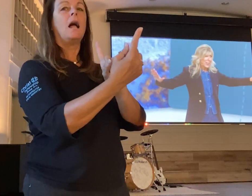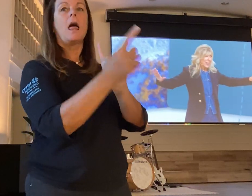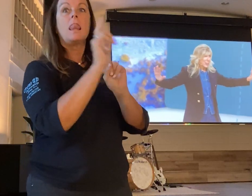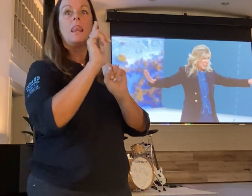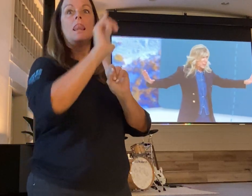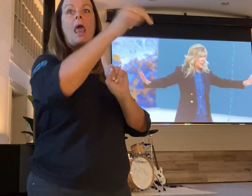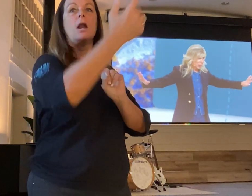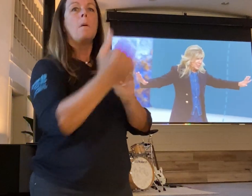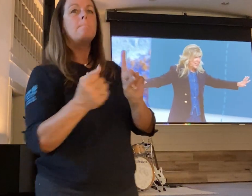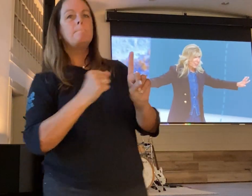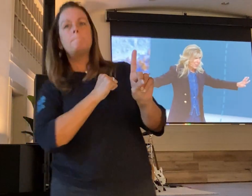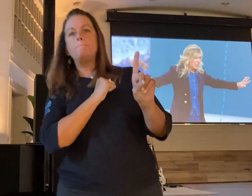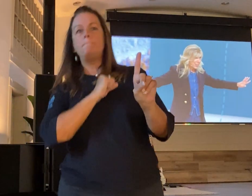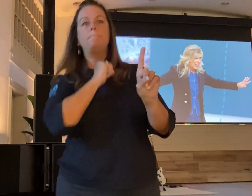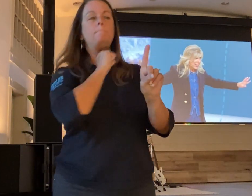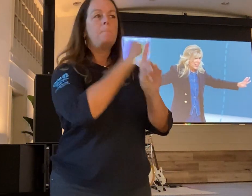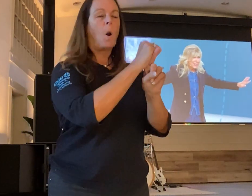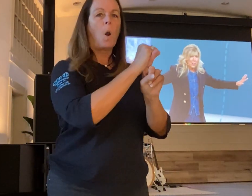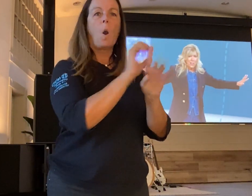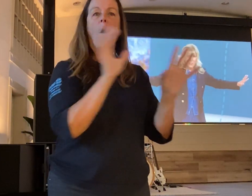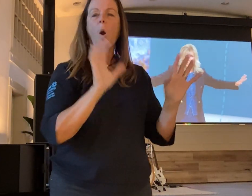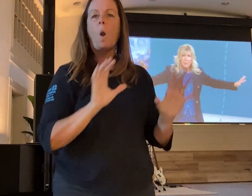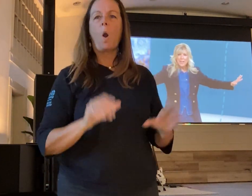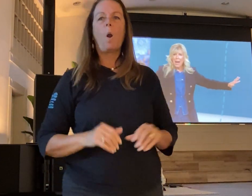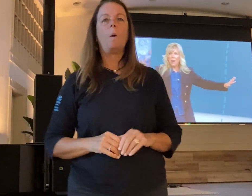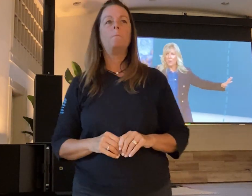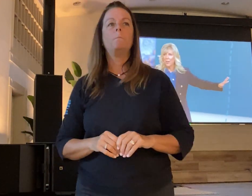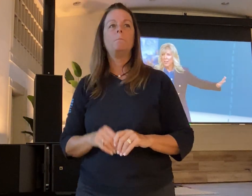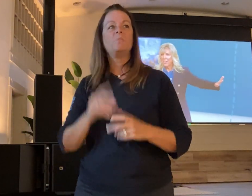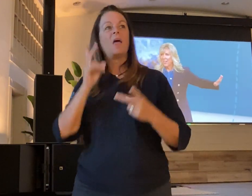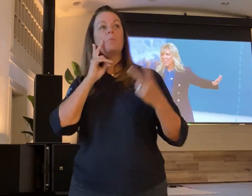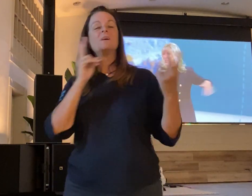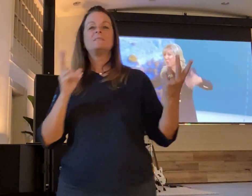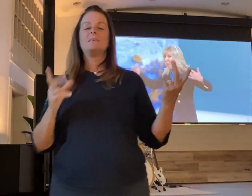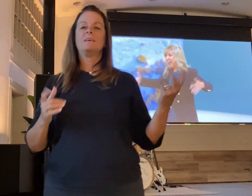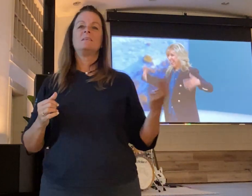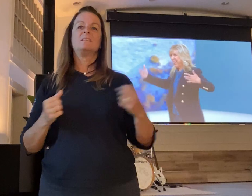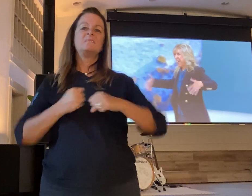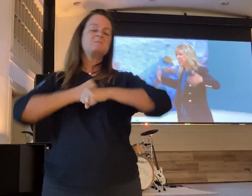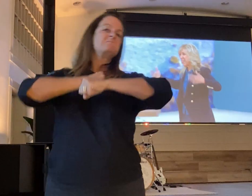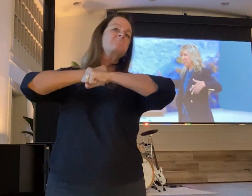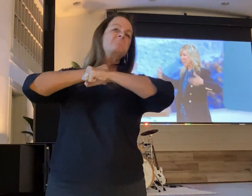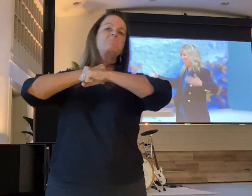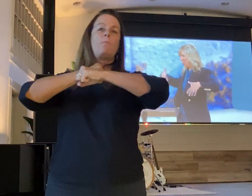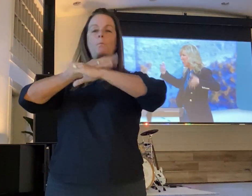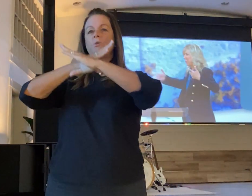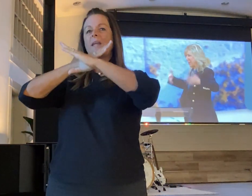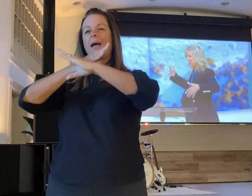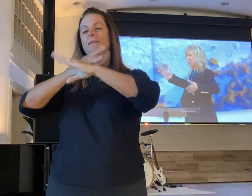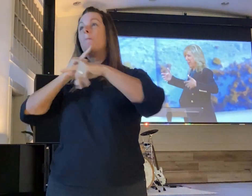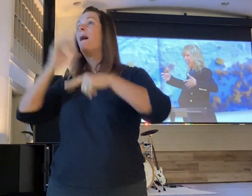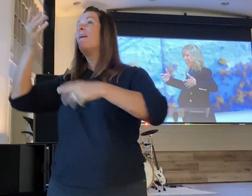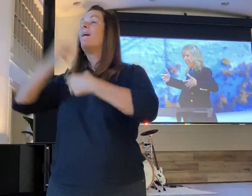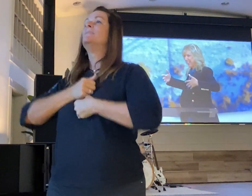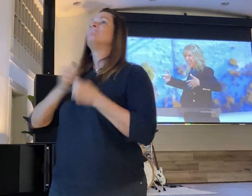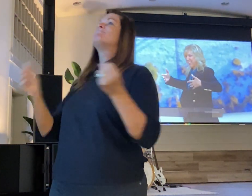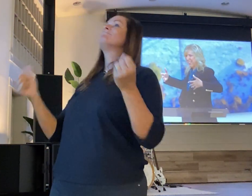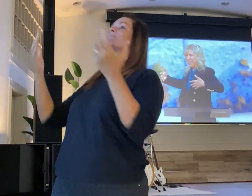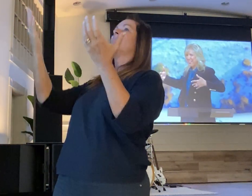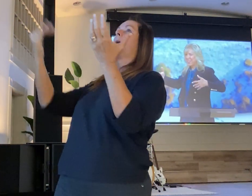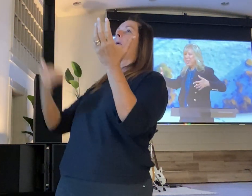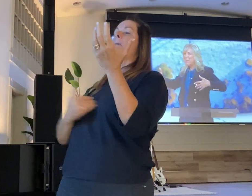bad stuff, they're keeping out the good stuff. They're keeping out the joy of celebration, multiplied